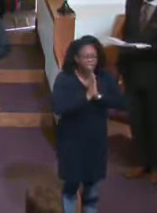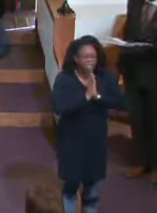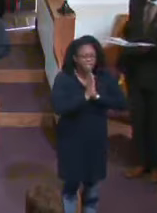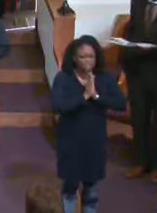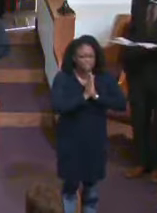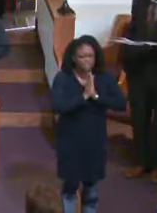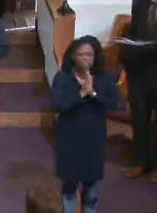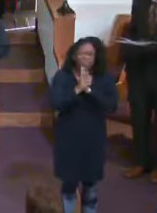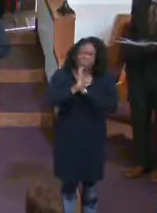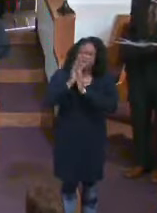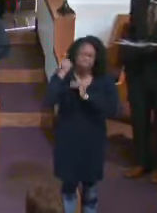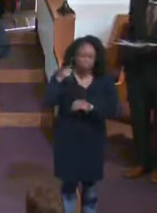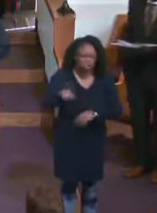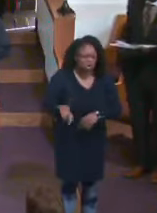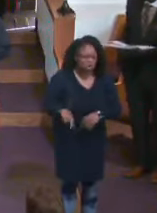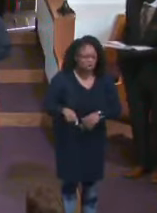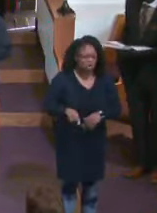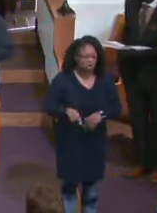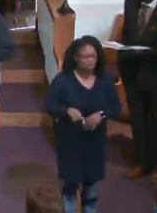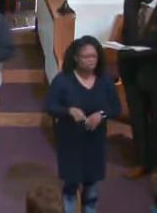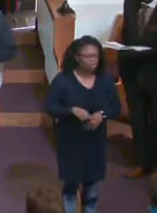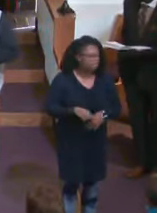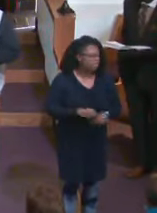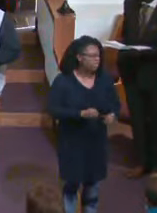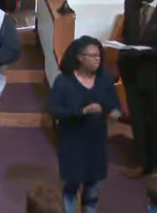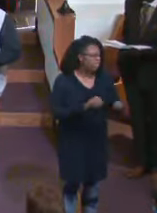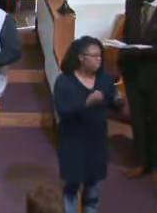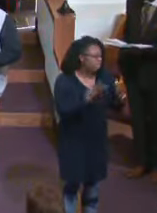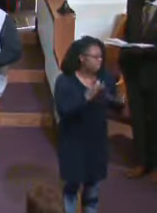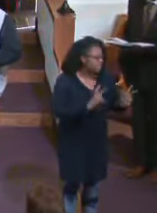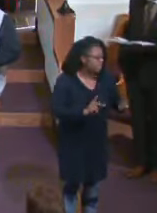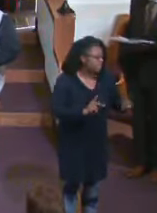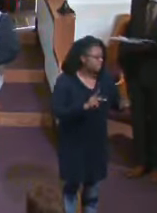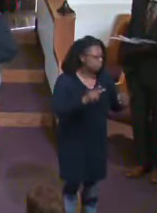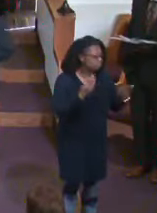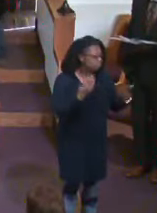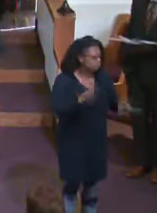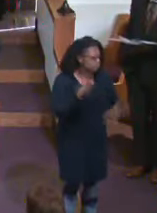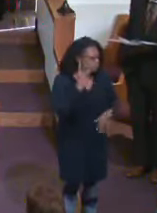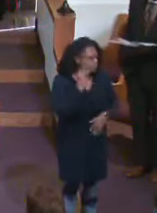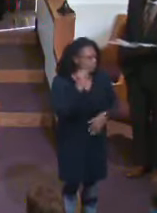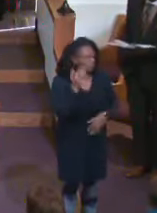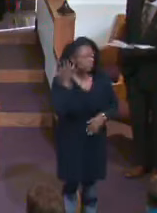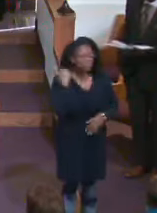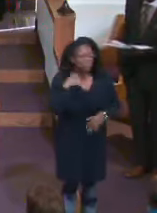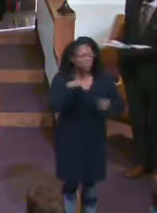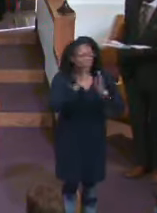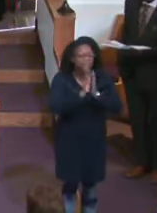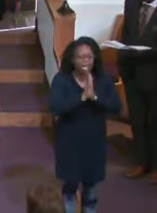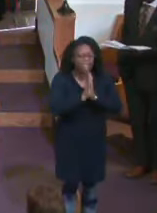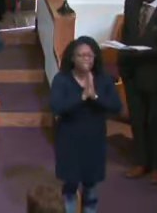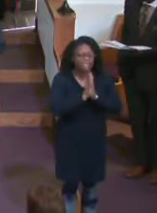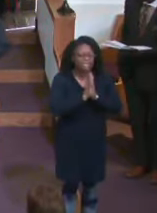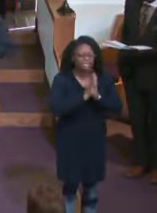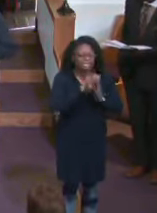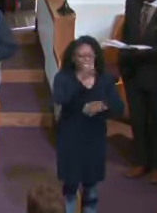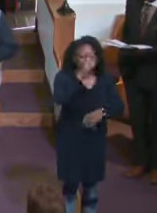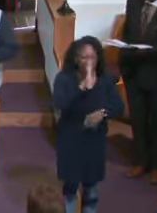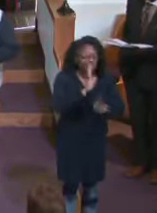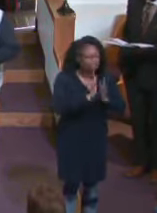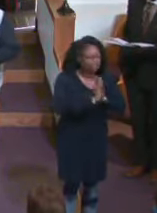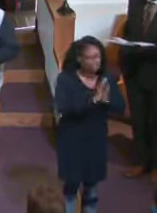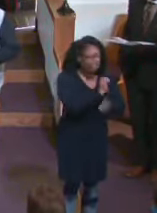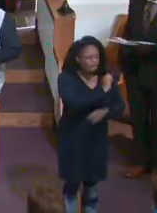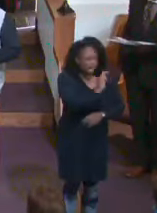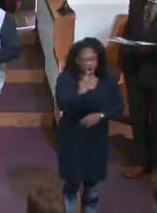that many have gone through before her. And so we're asking God's prayer for all of you all, and I know